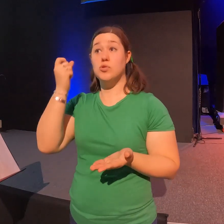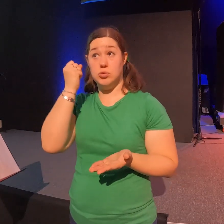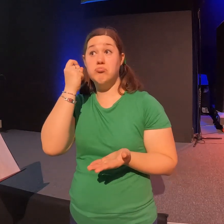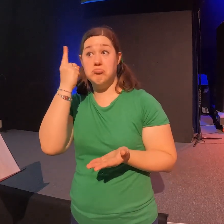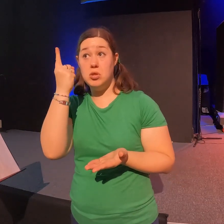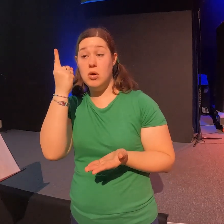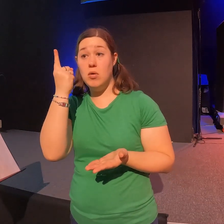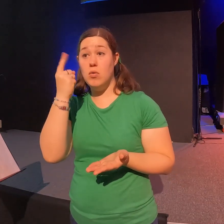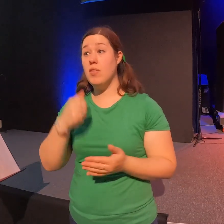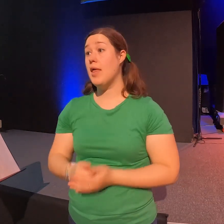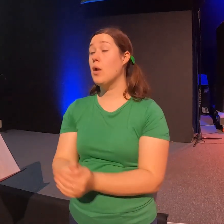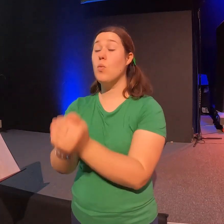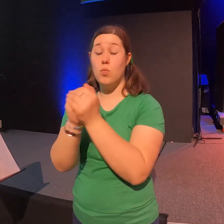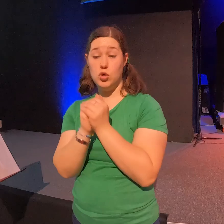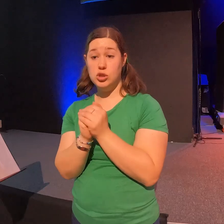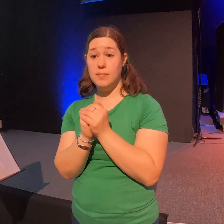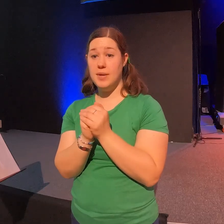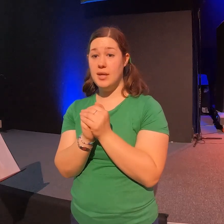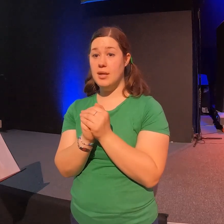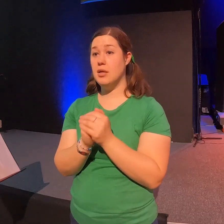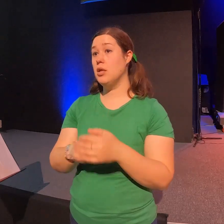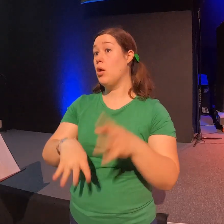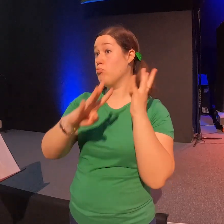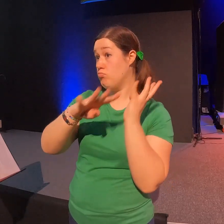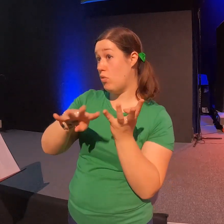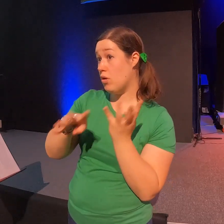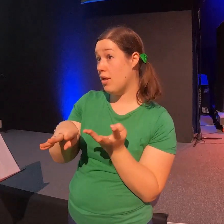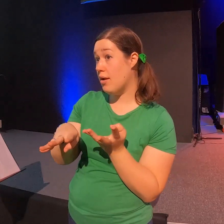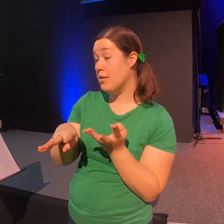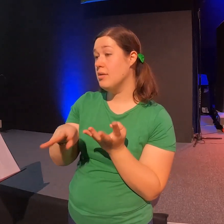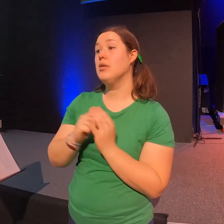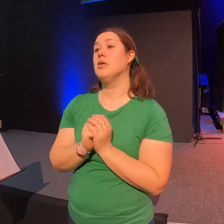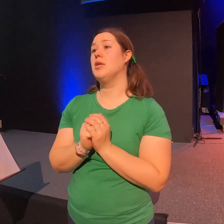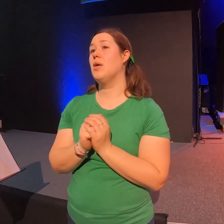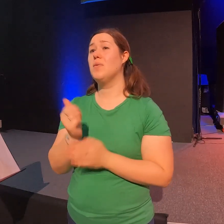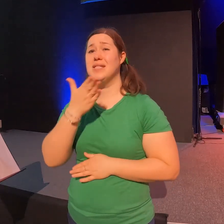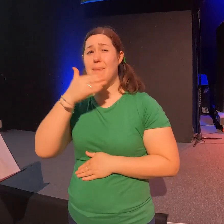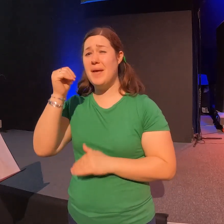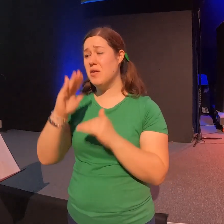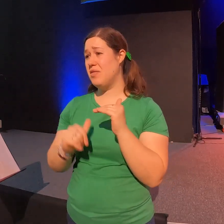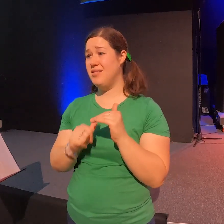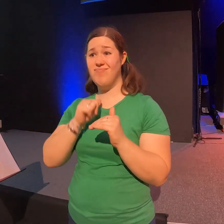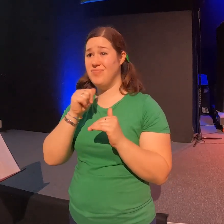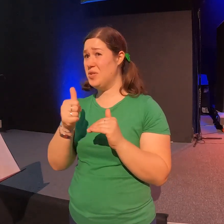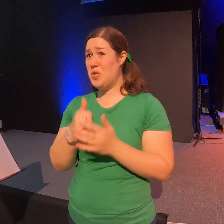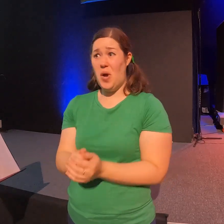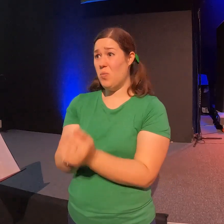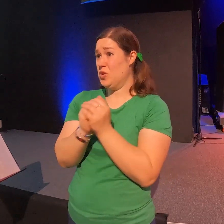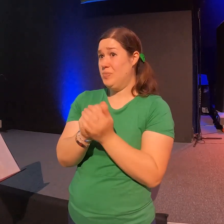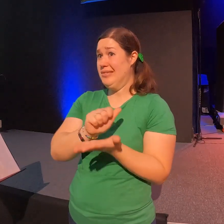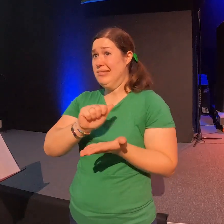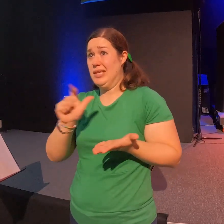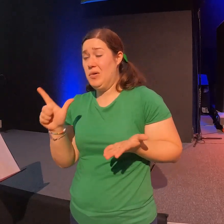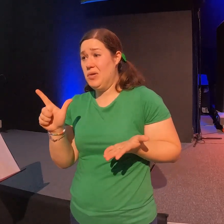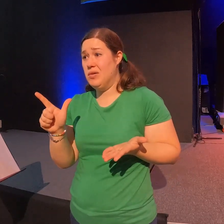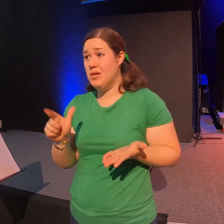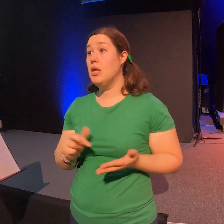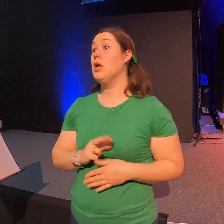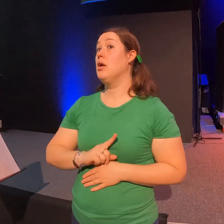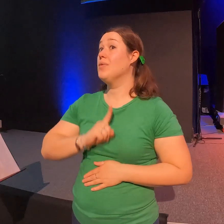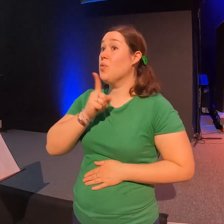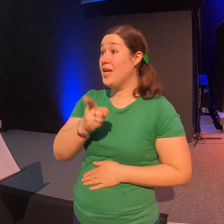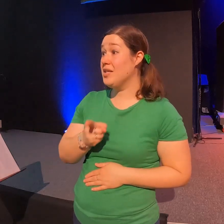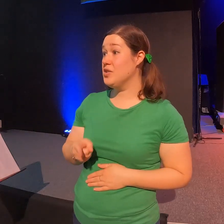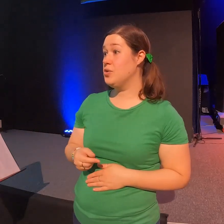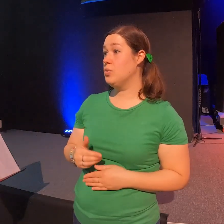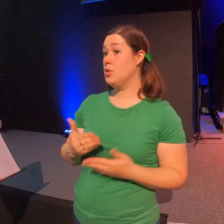worshiping online is better than not worshiping at all. And I'm very much aware that the reality is we're in the post-COVID era as the church, which means